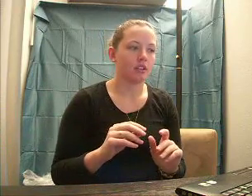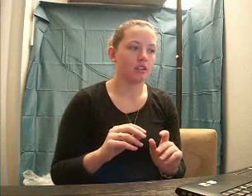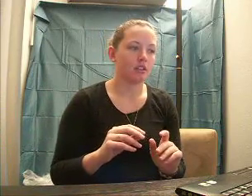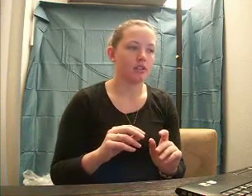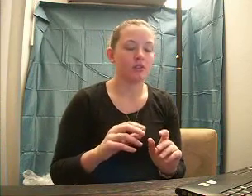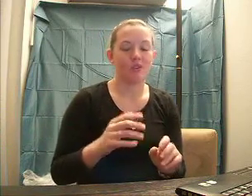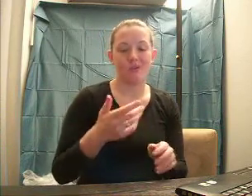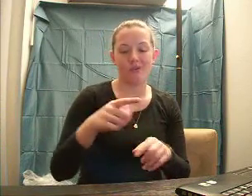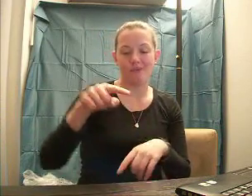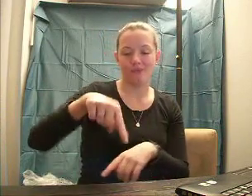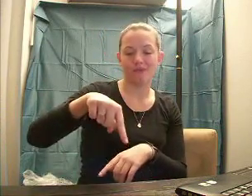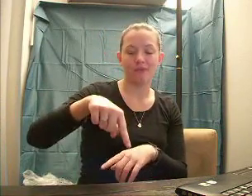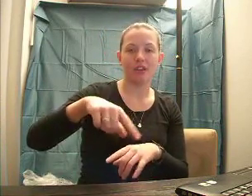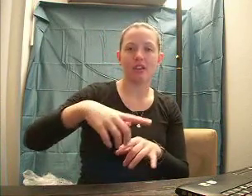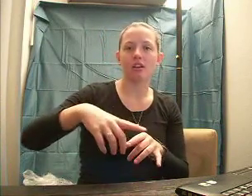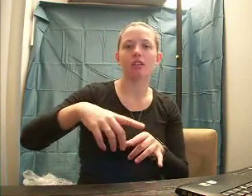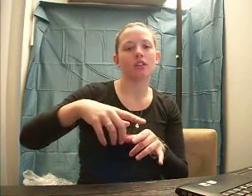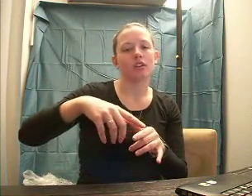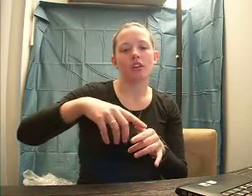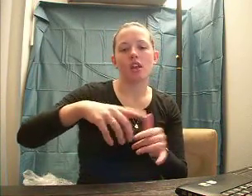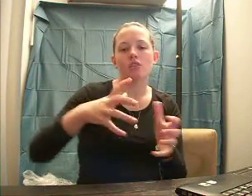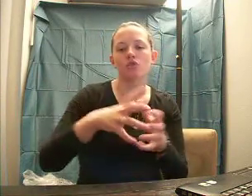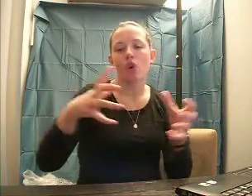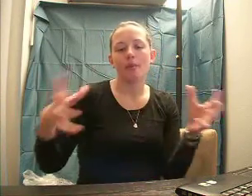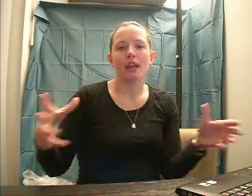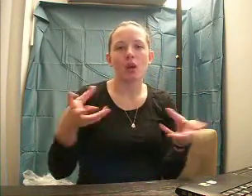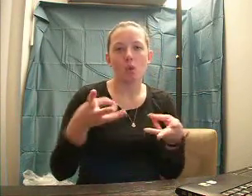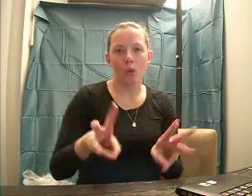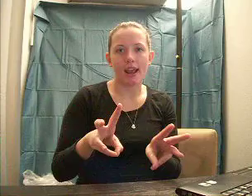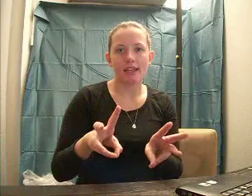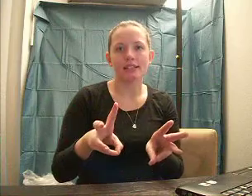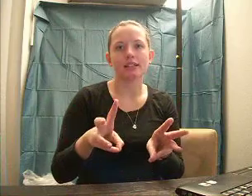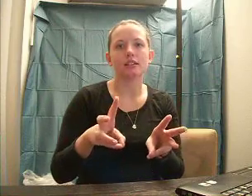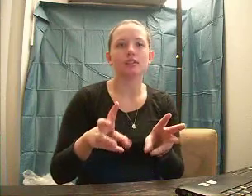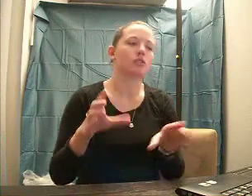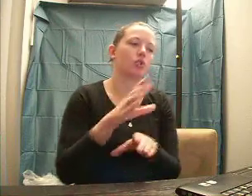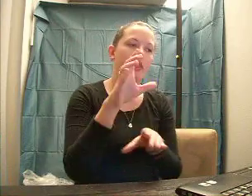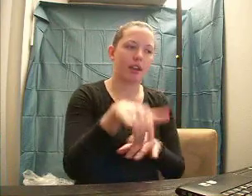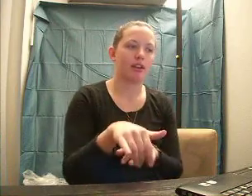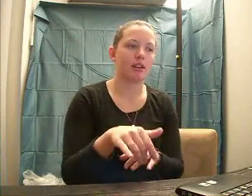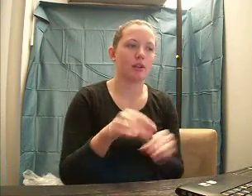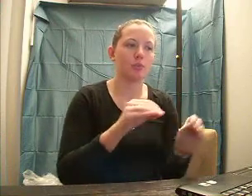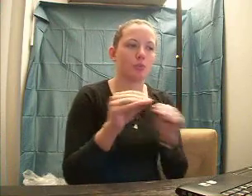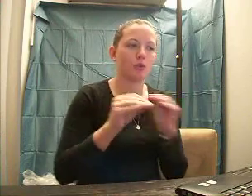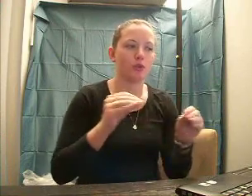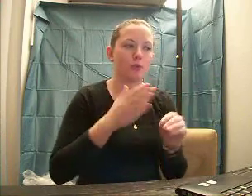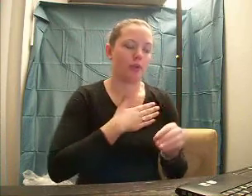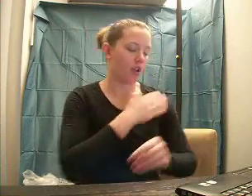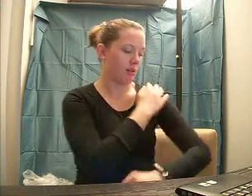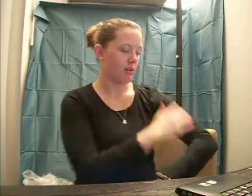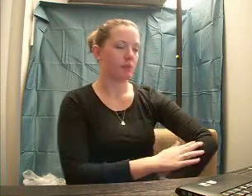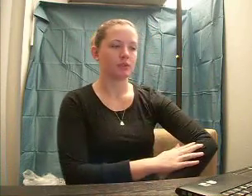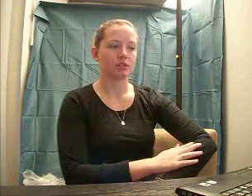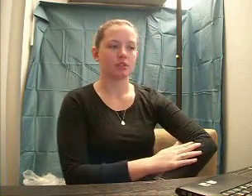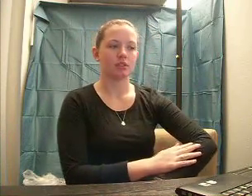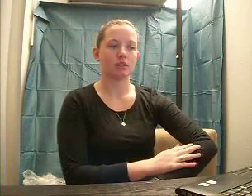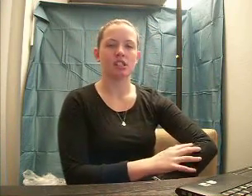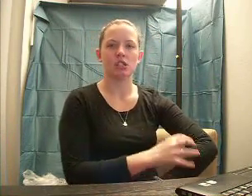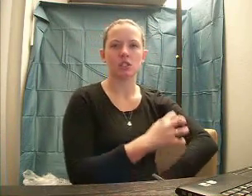hold my hand on that part in many different joint configurations. And I can hold my arm in a particular joint configuration because they're very stiff or very relaxed. So I